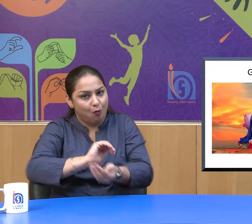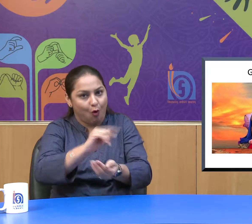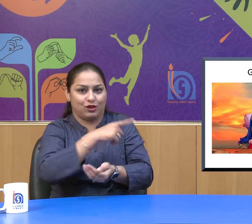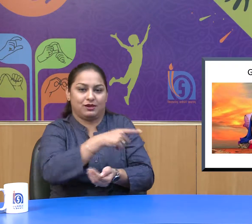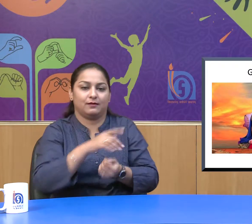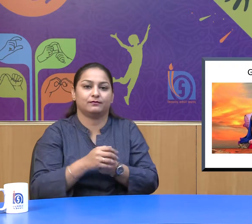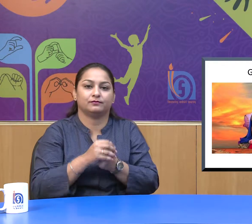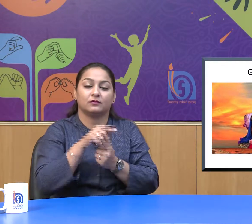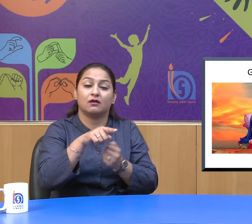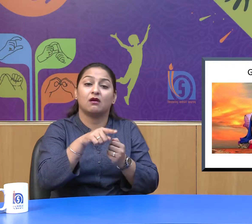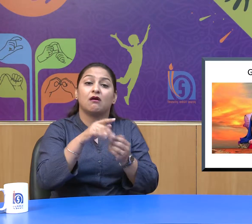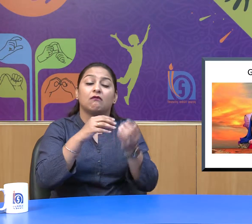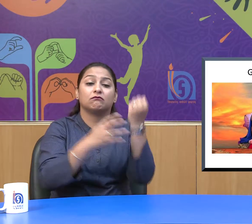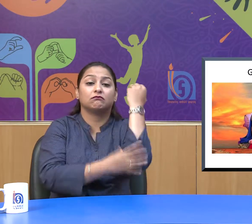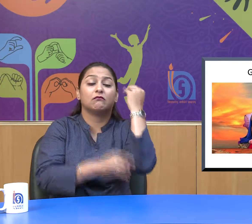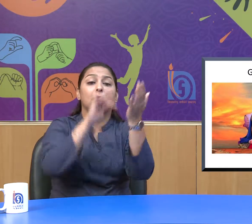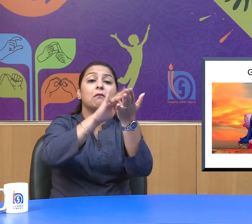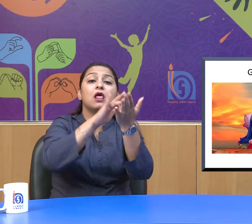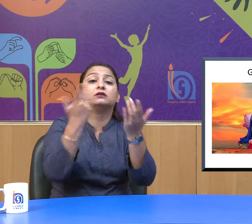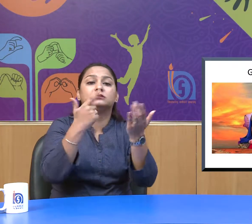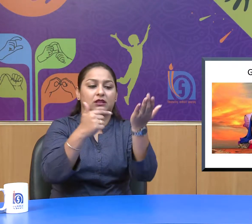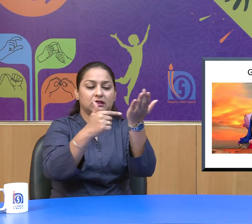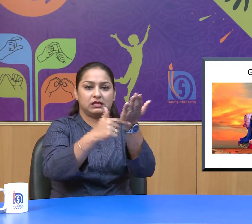in the village of Talwandi,